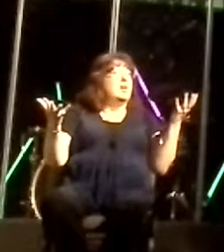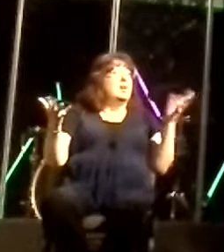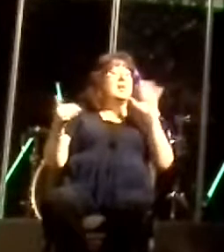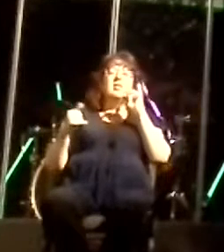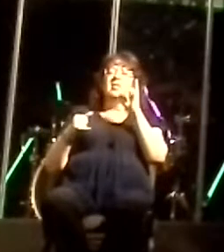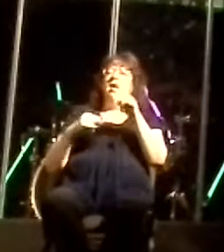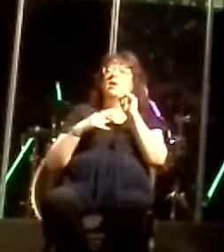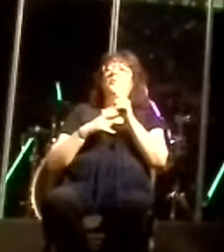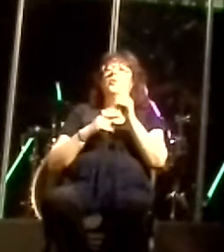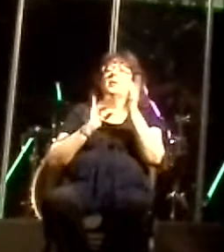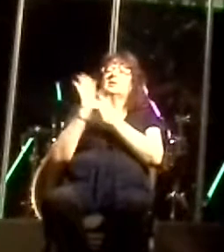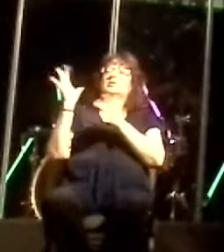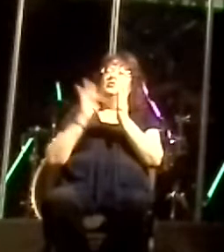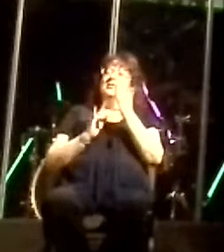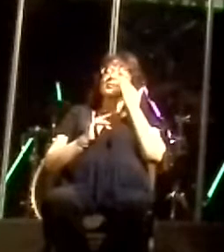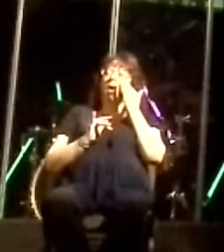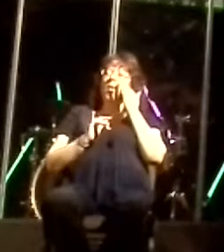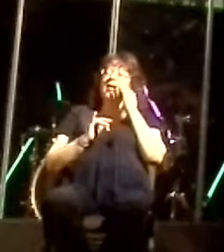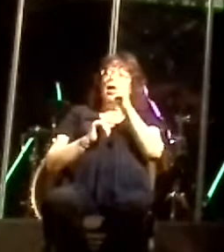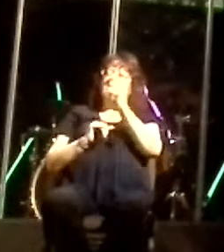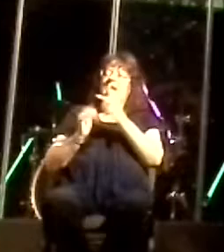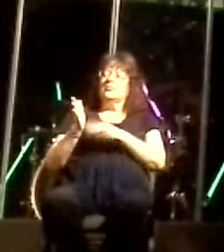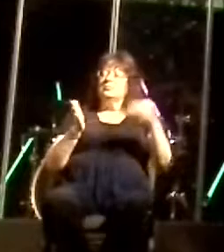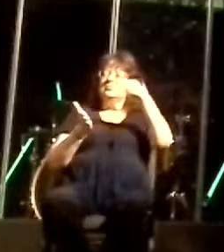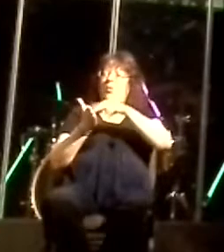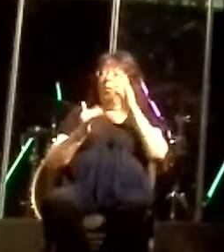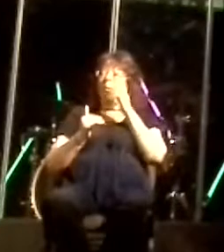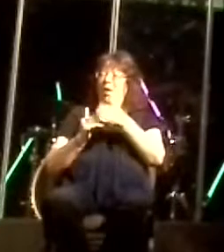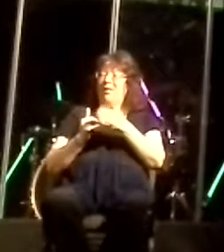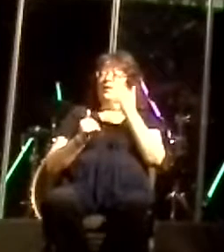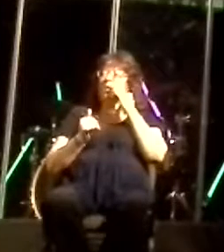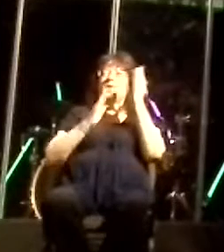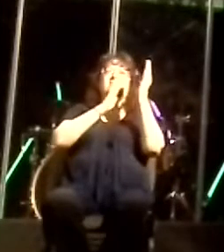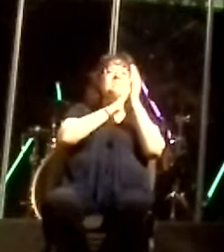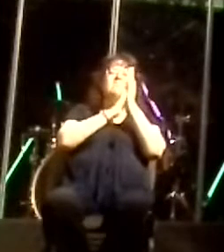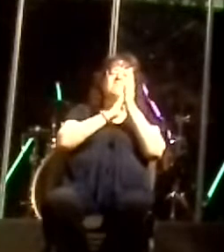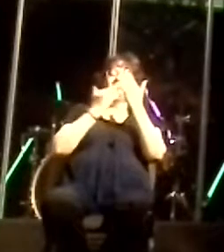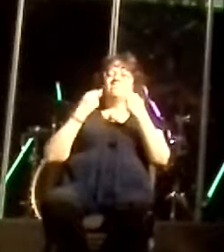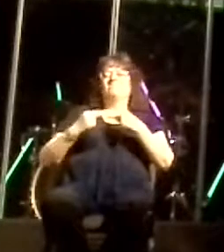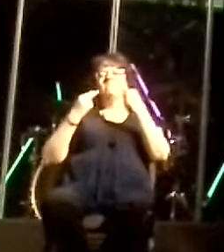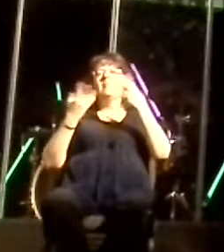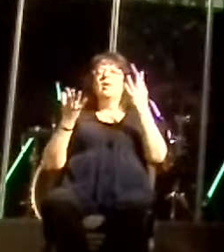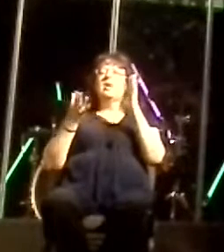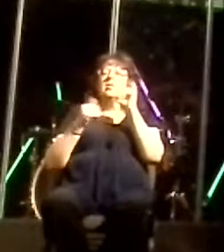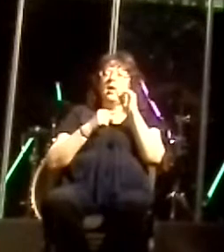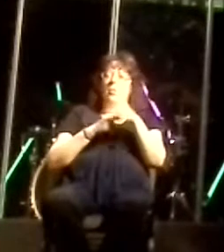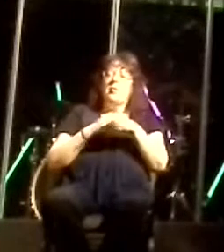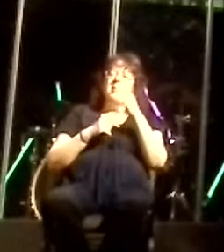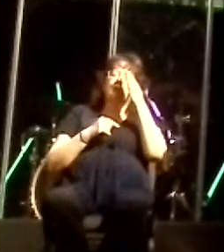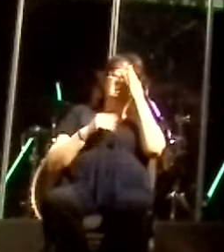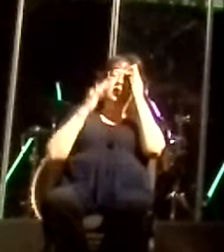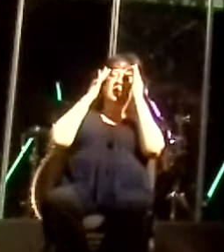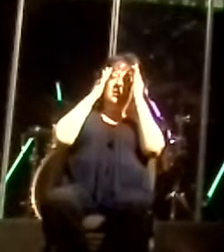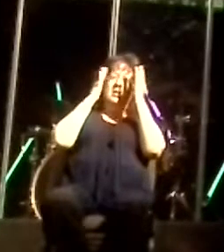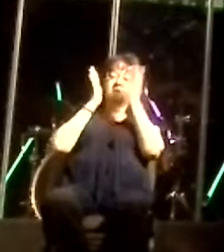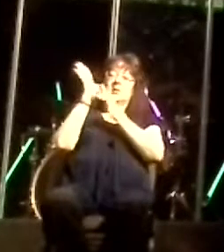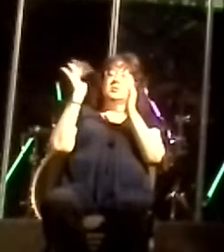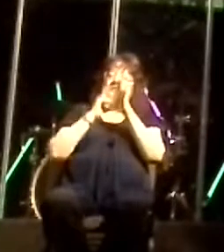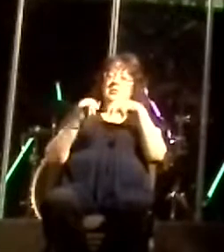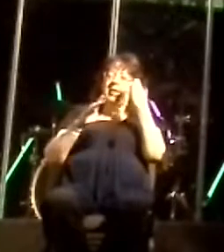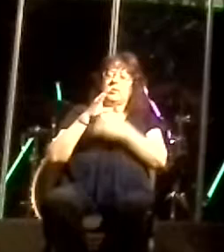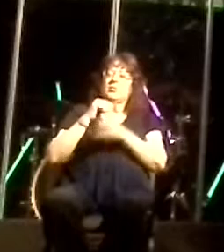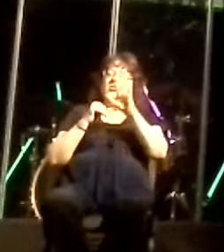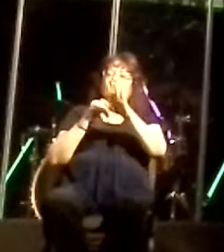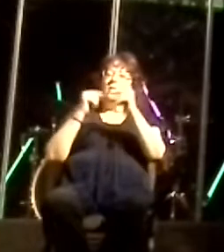In that moment, Jesus, knowing he was going to raise Lazarus from the dead, knowing he was going to glorify himself, in that moment, Jesus enters into her